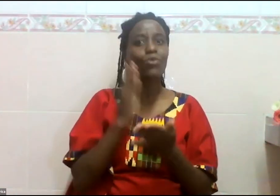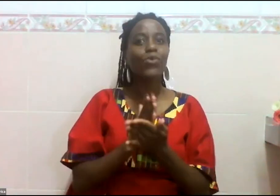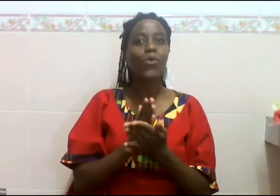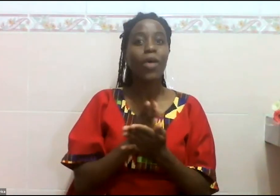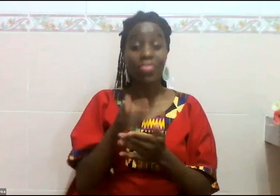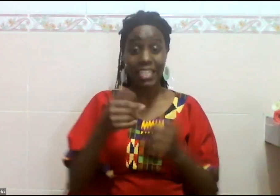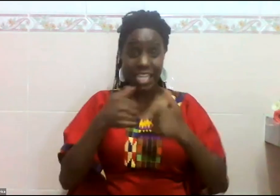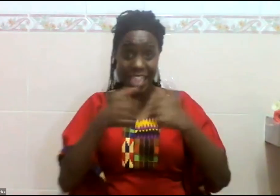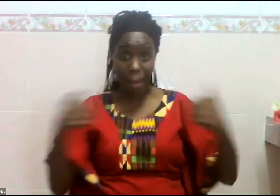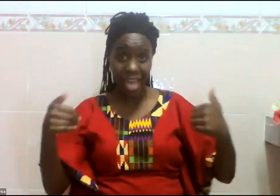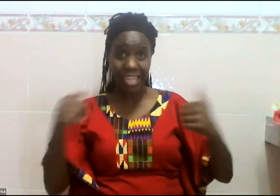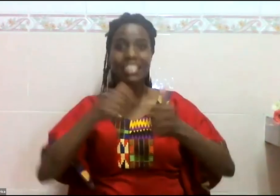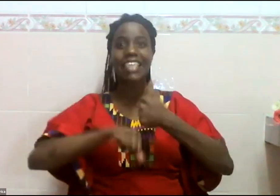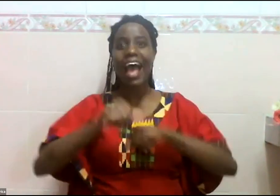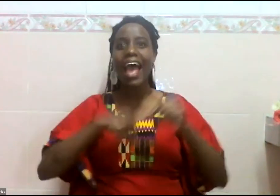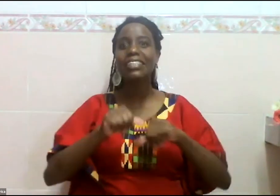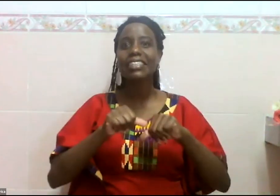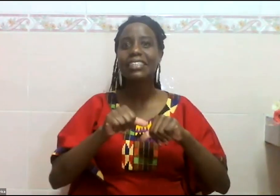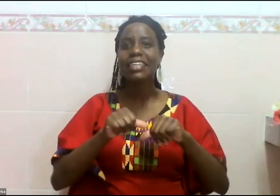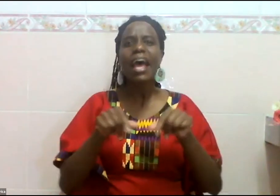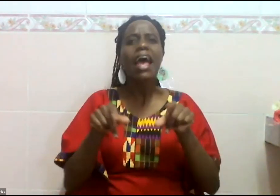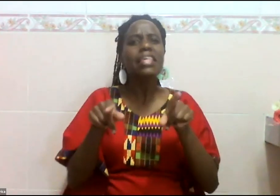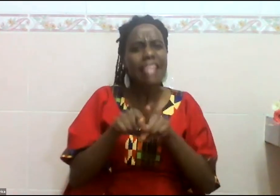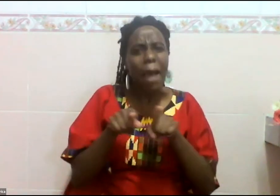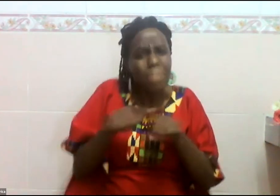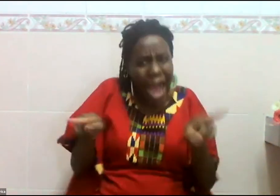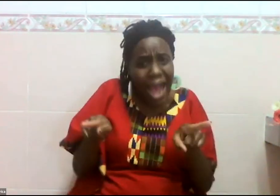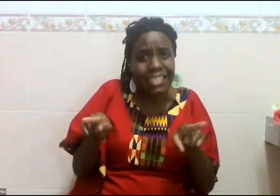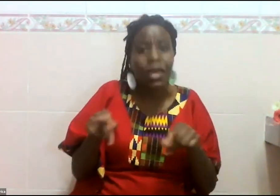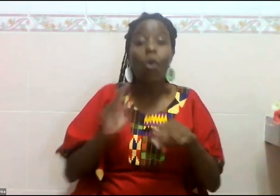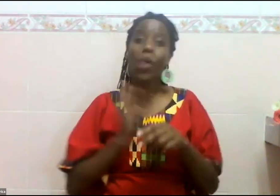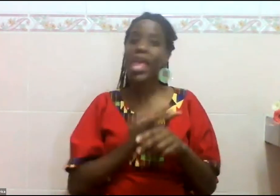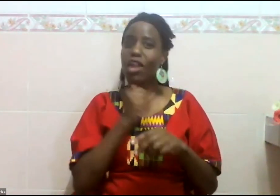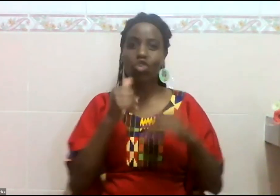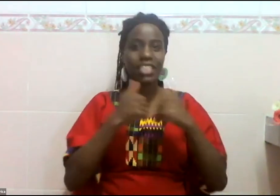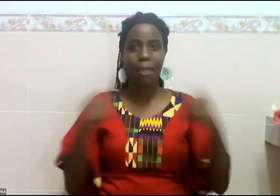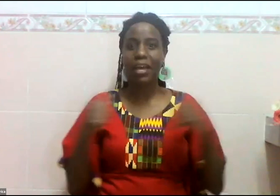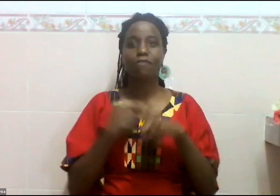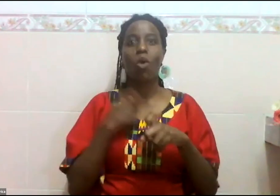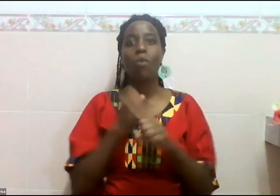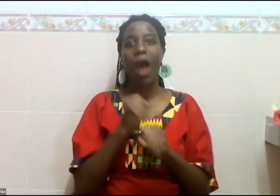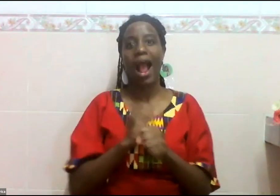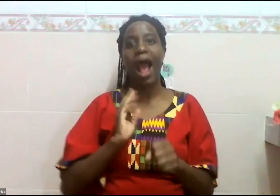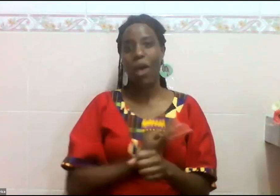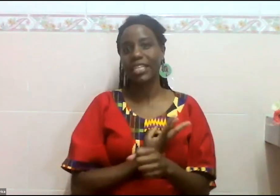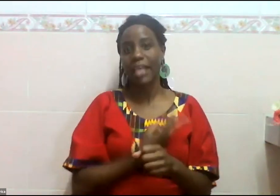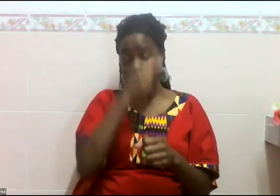their work. And we really wanted to show how, you know, when you have these homogenous,